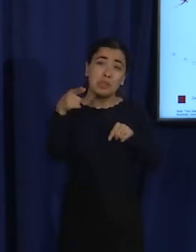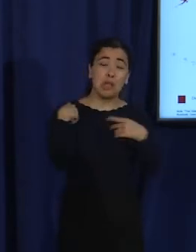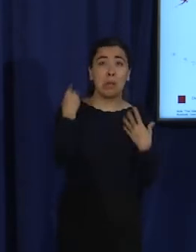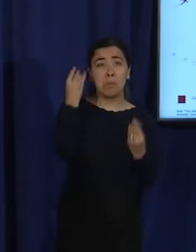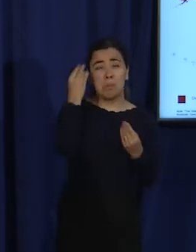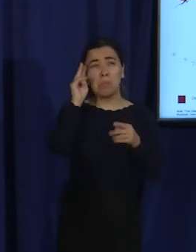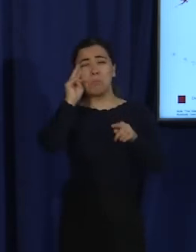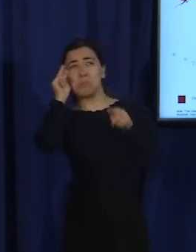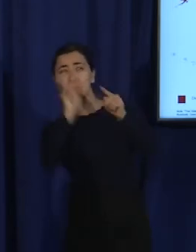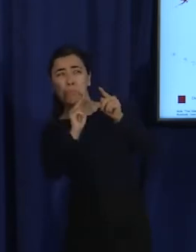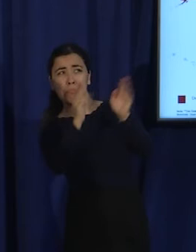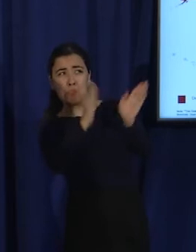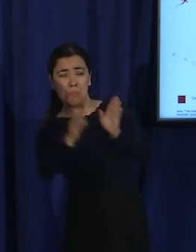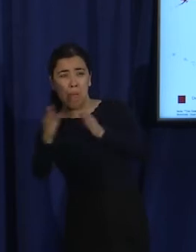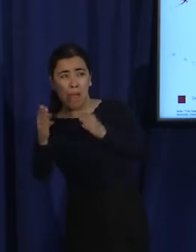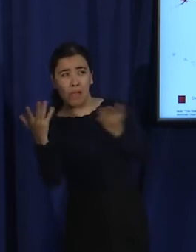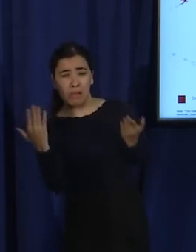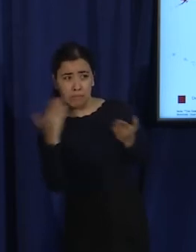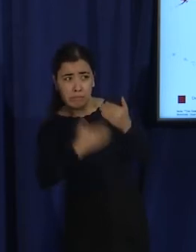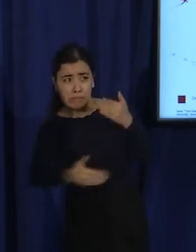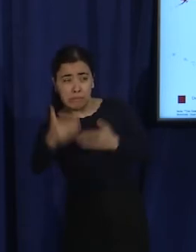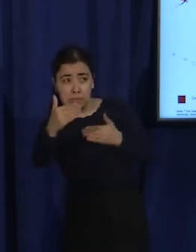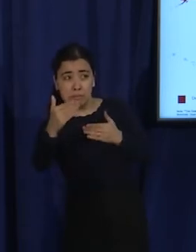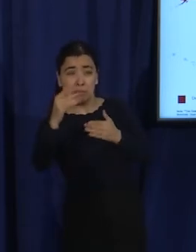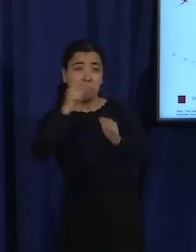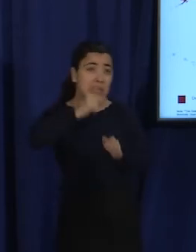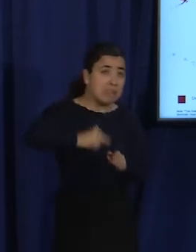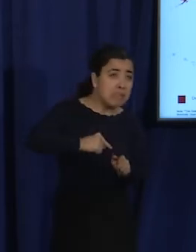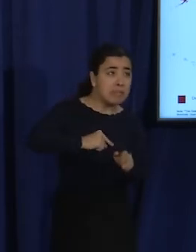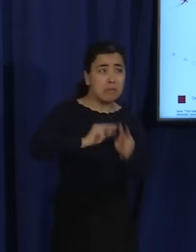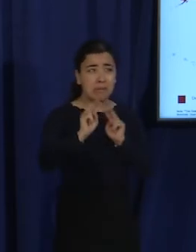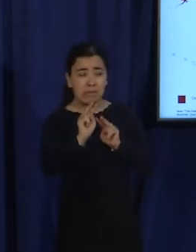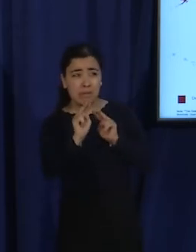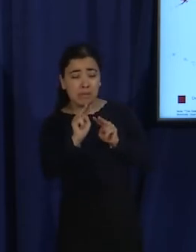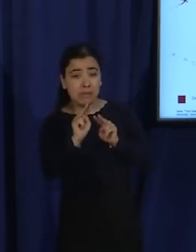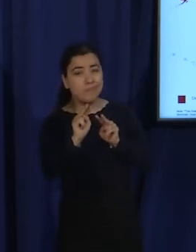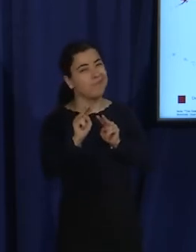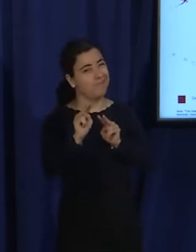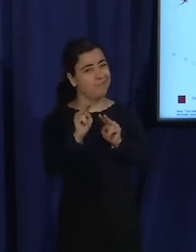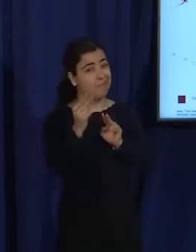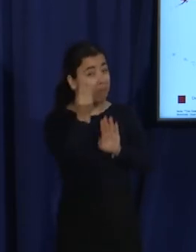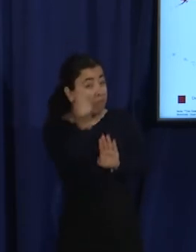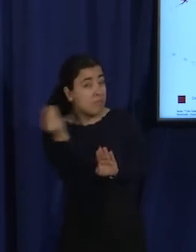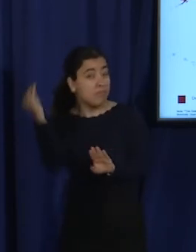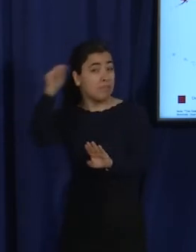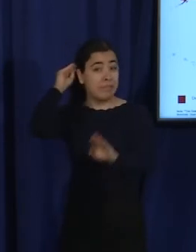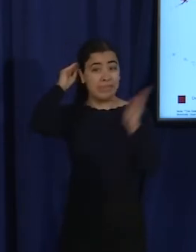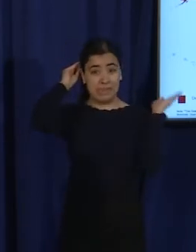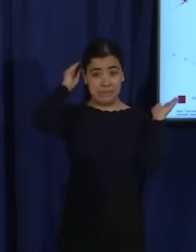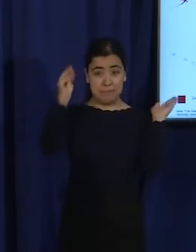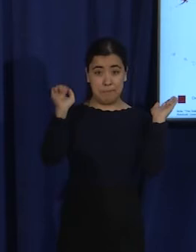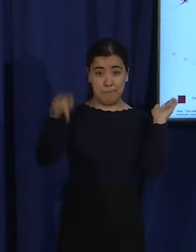thinking ahead, perhaps to Thanksgiving, please keep this map in mind.